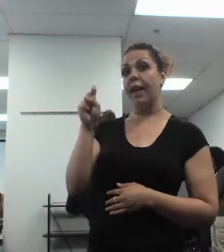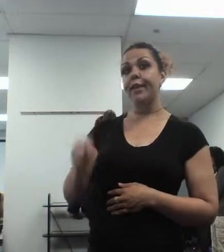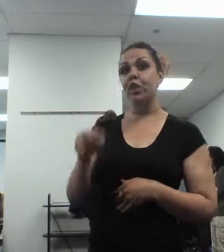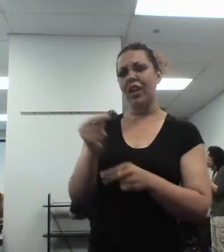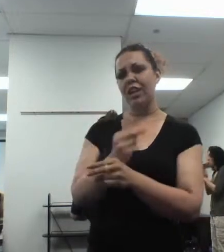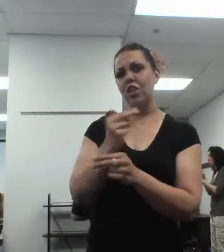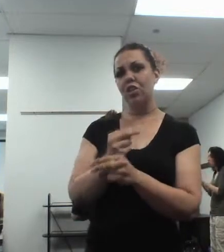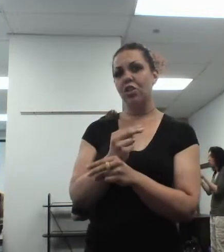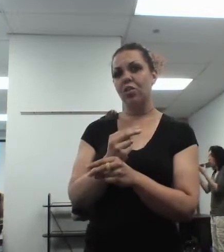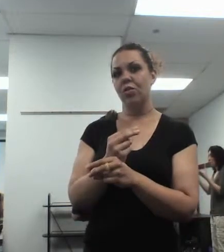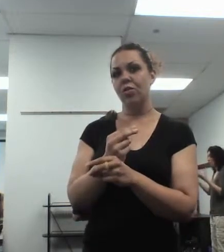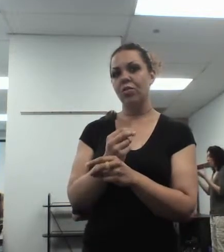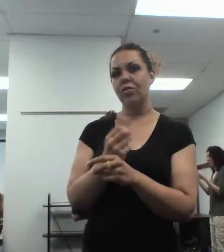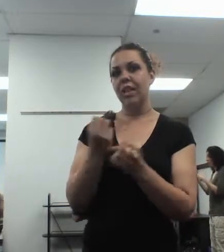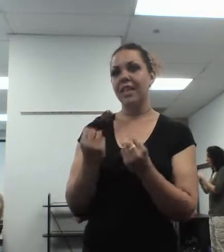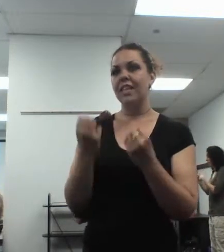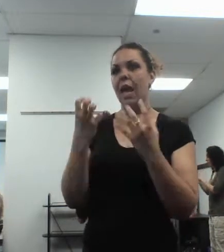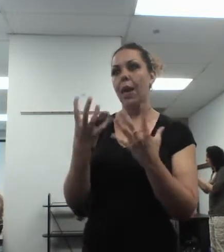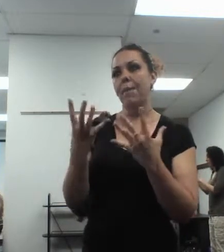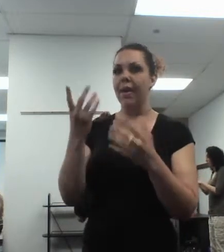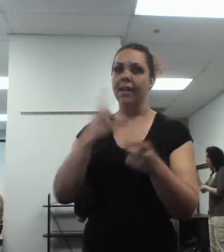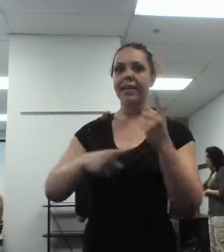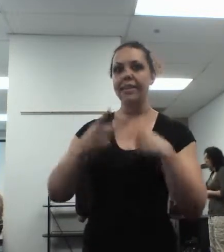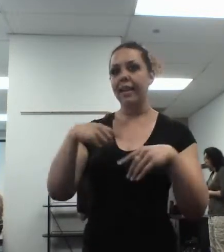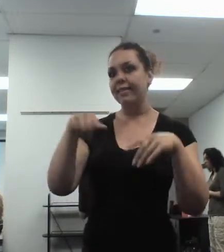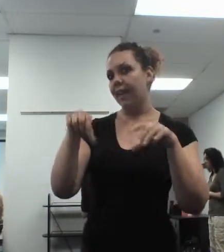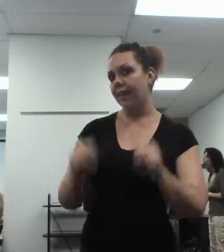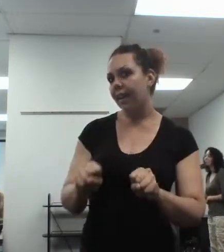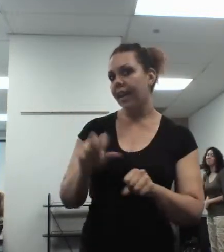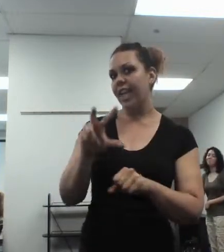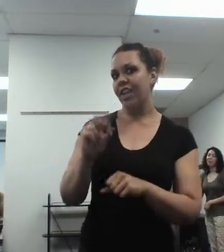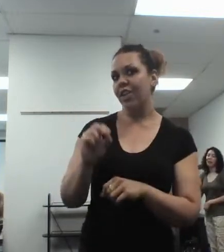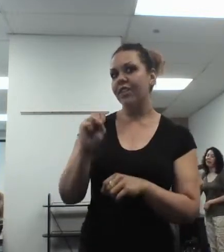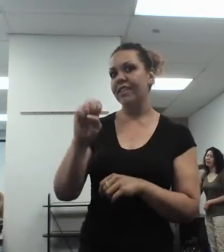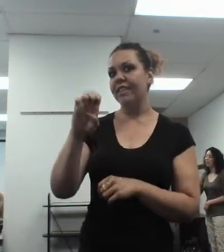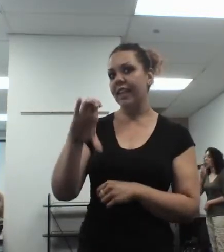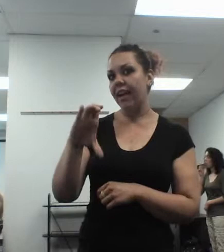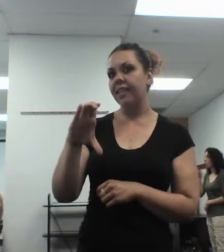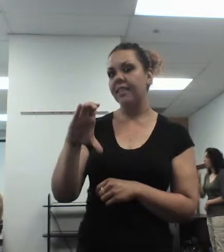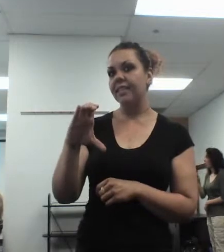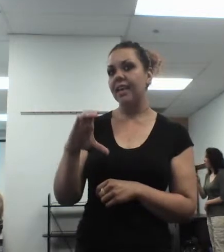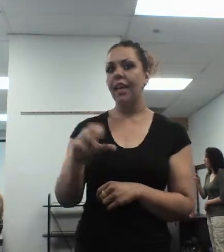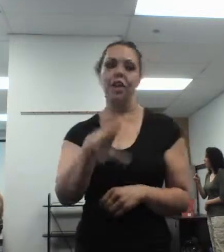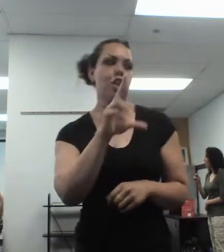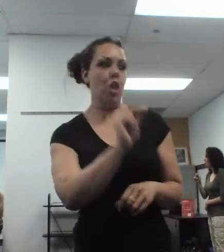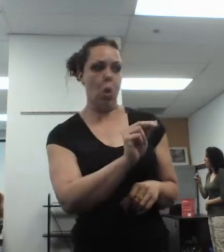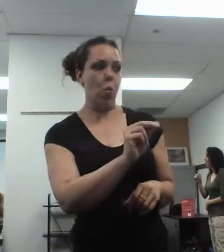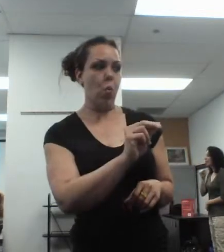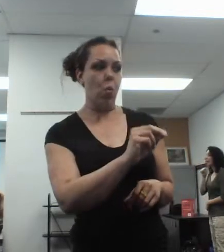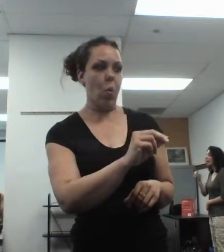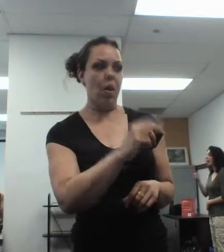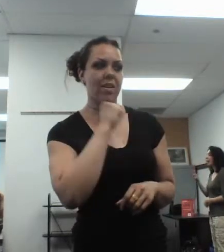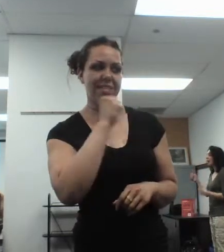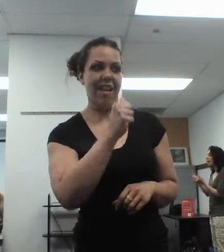in a 30-second period? Or? No. Not every sign you could possibly think of for that, like